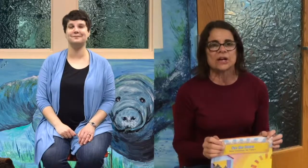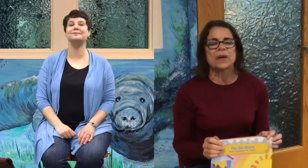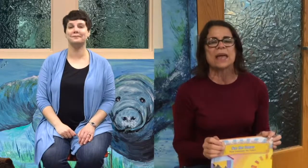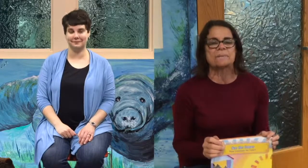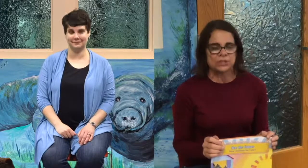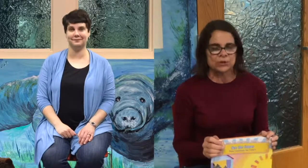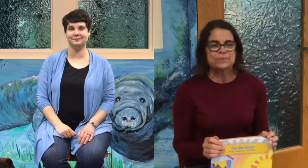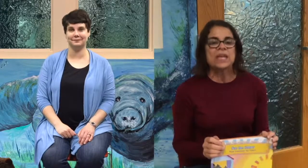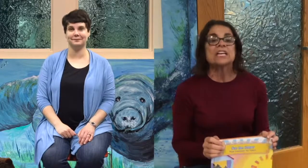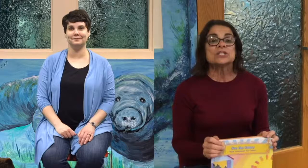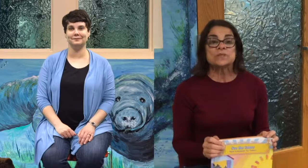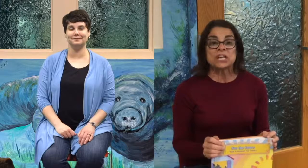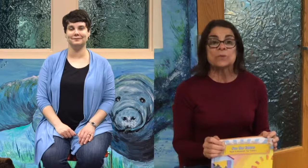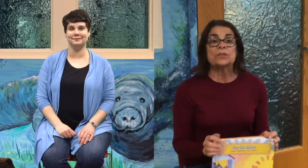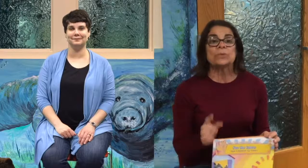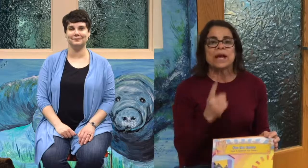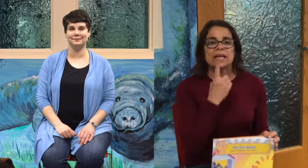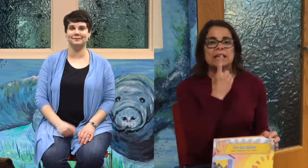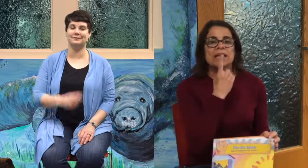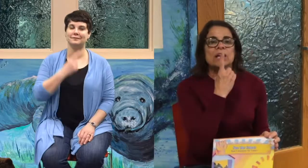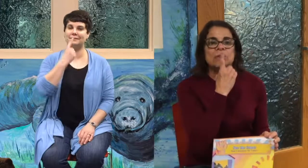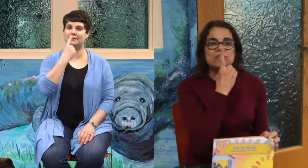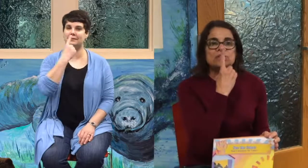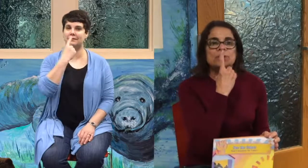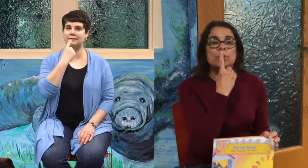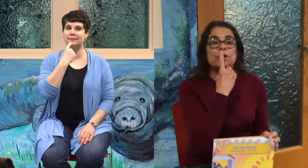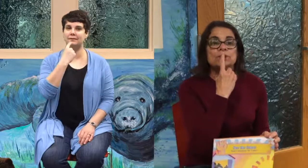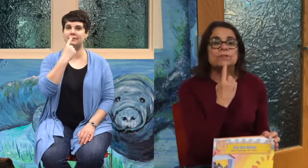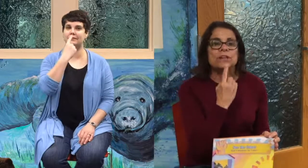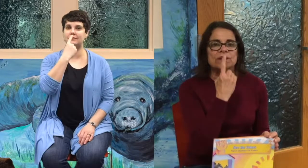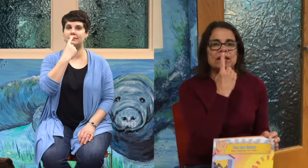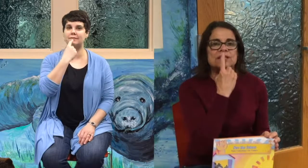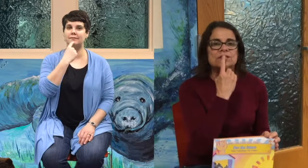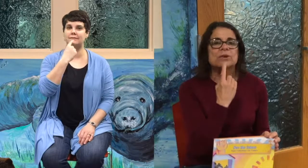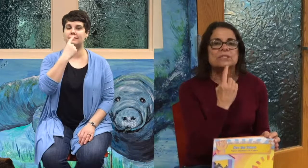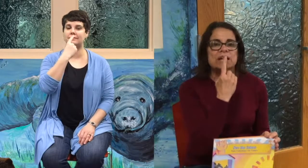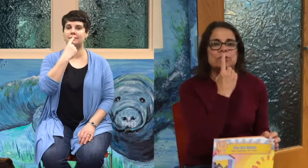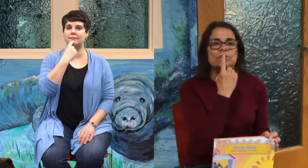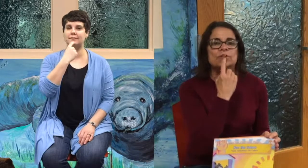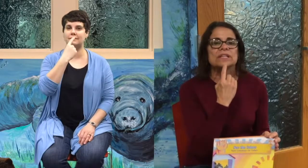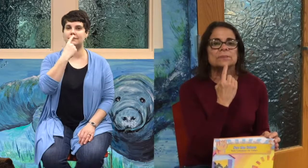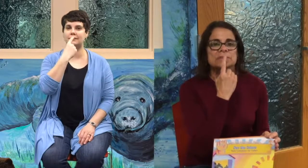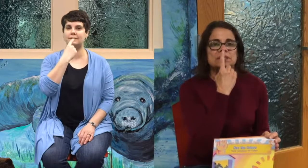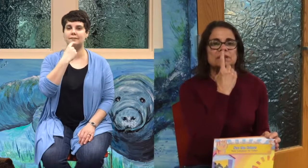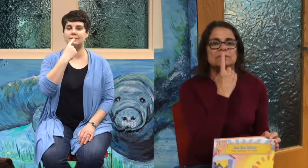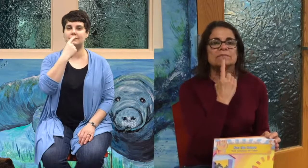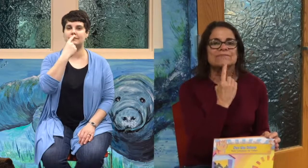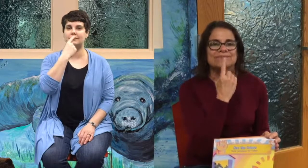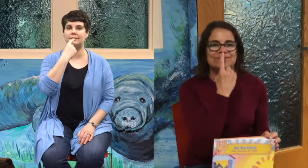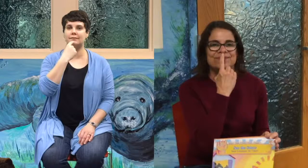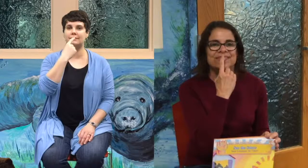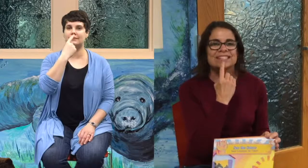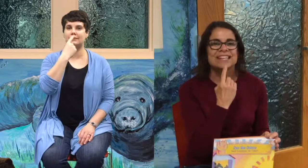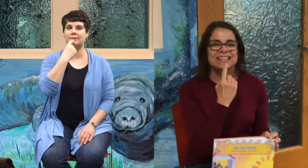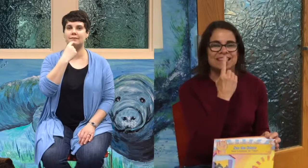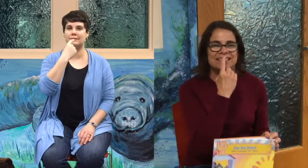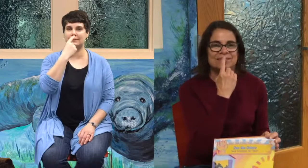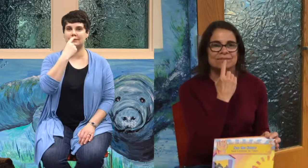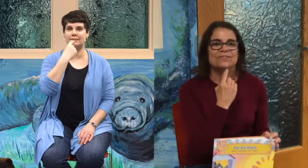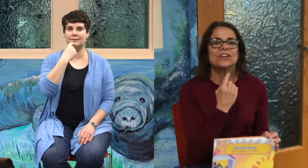and blue. So we'll start with red. Red, you use your pointer finger and just go down over your lips. Just like this. Very